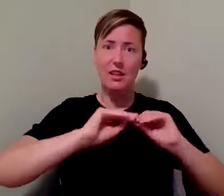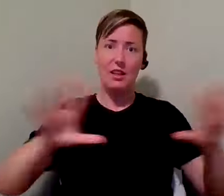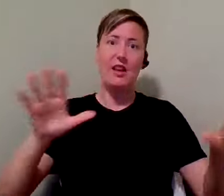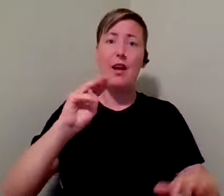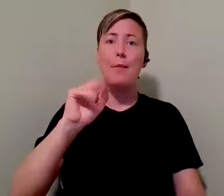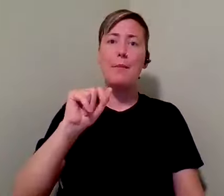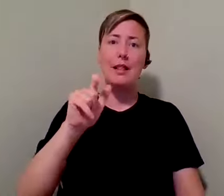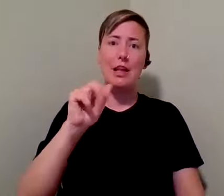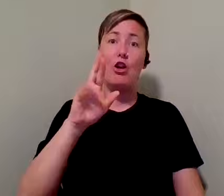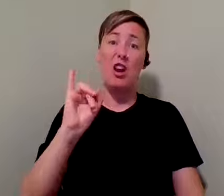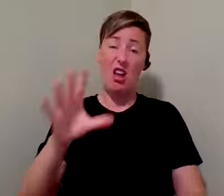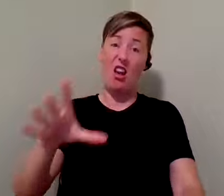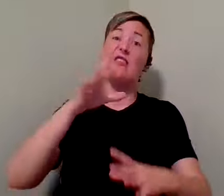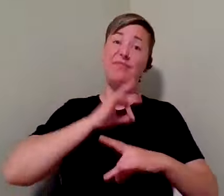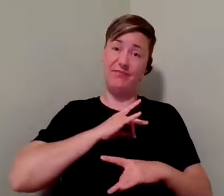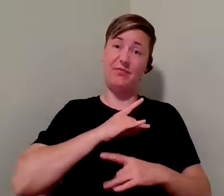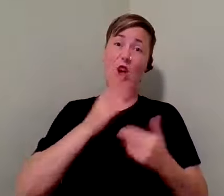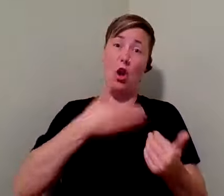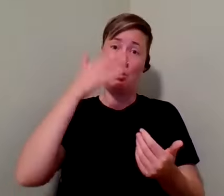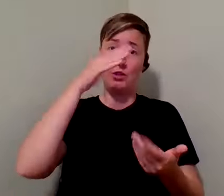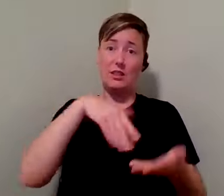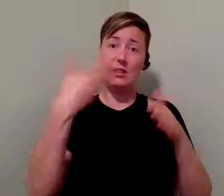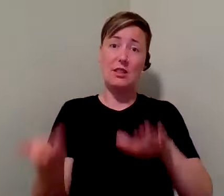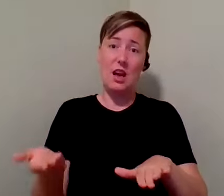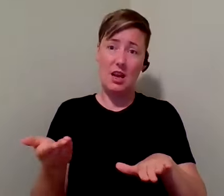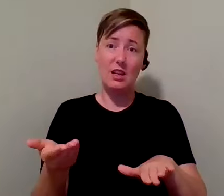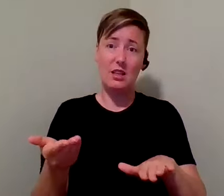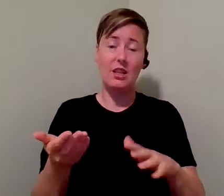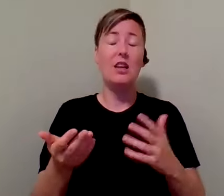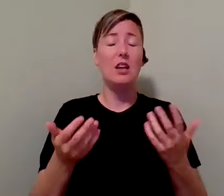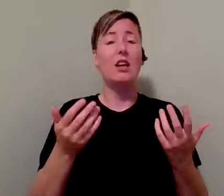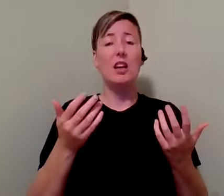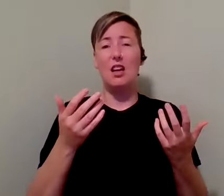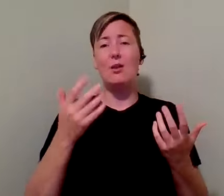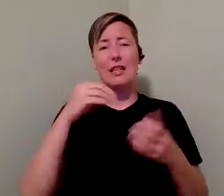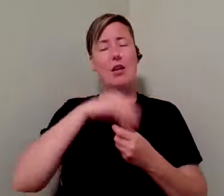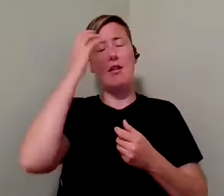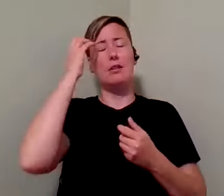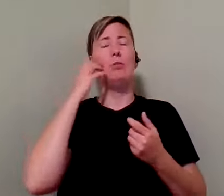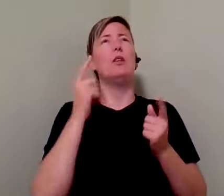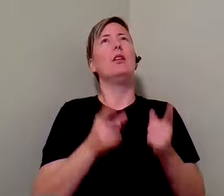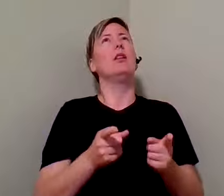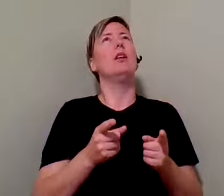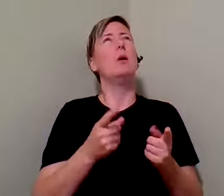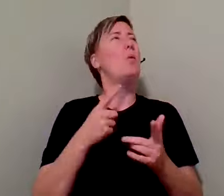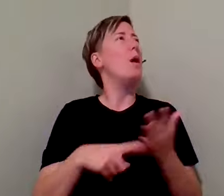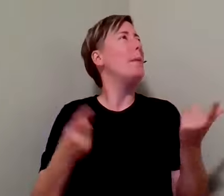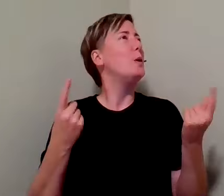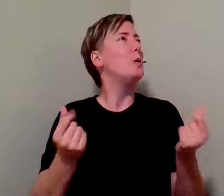I was in hospital and I had my road to Damascus moment. And I said, what am I doing with my life? I'm 31 years